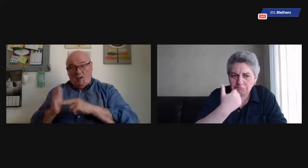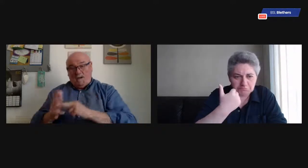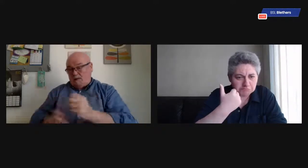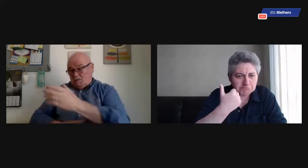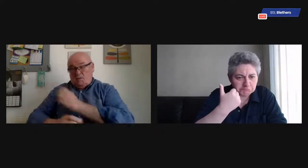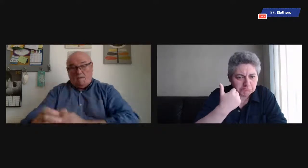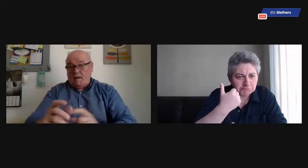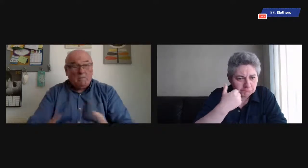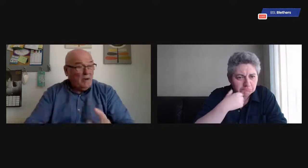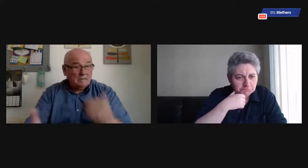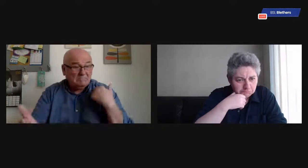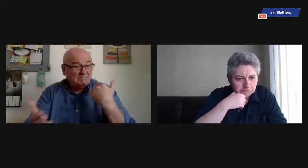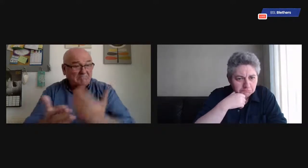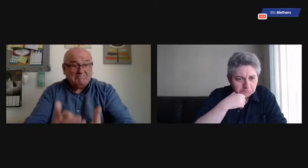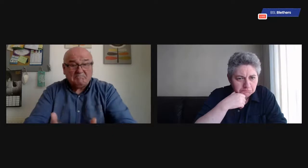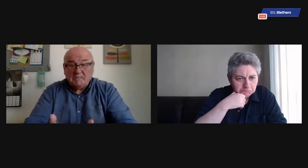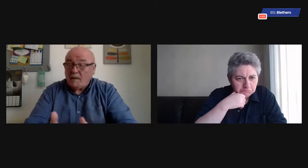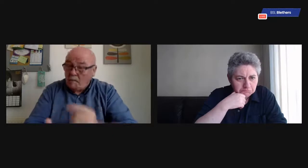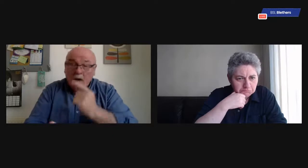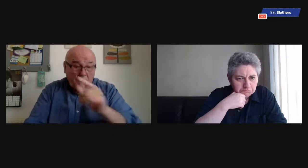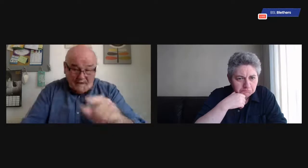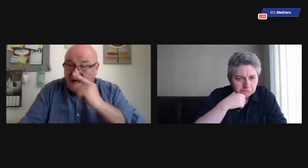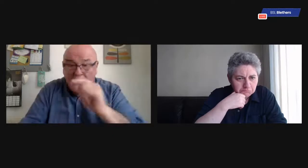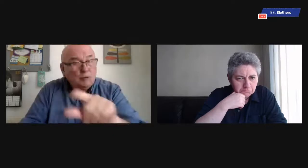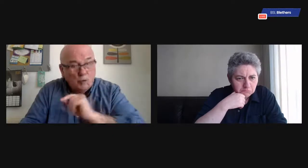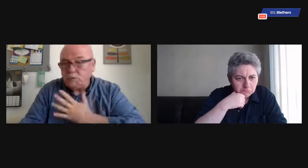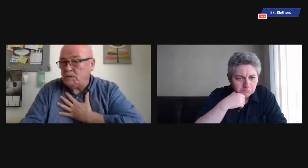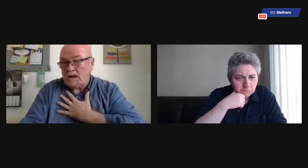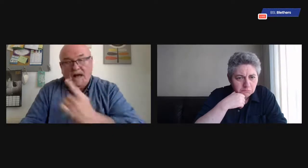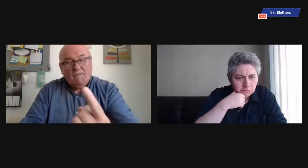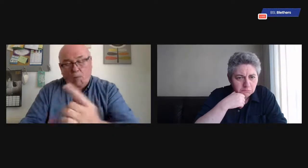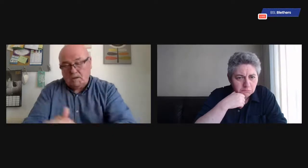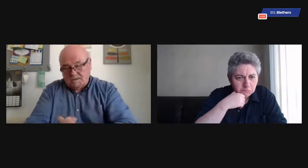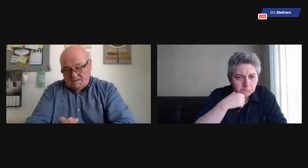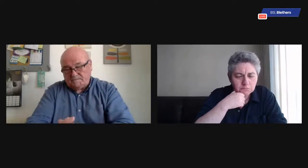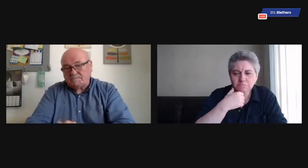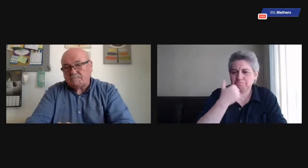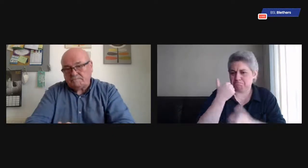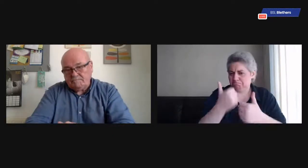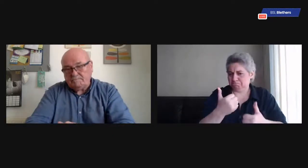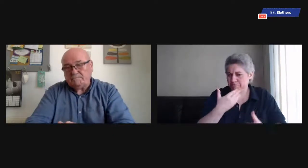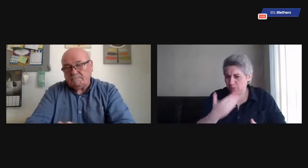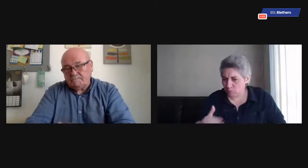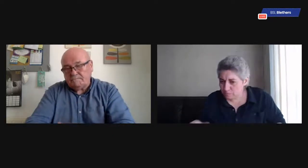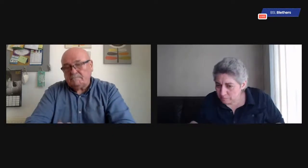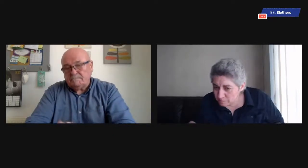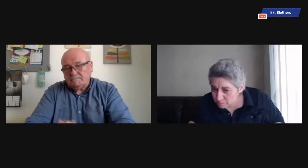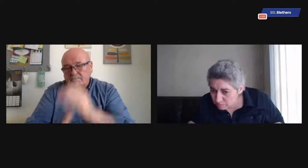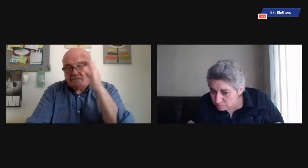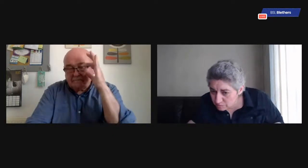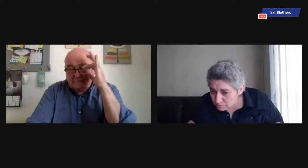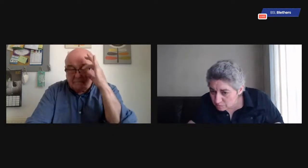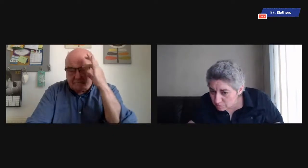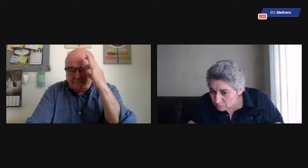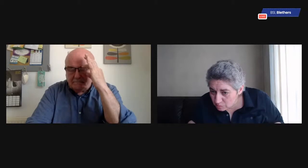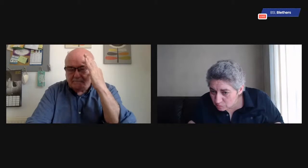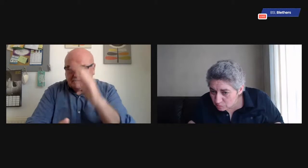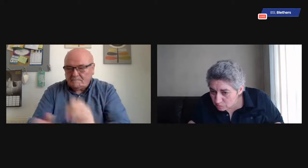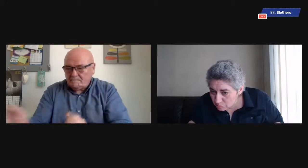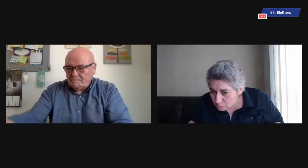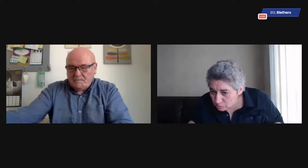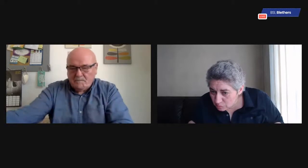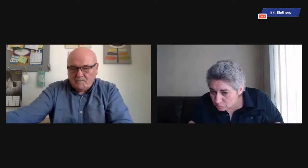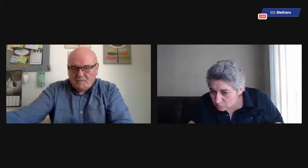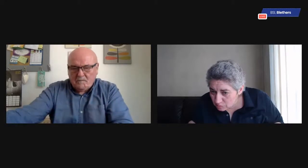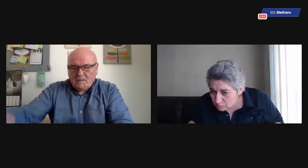most important fit. And it's all about respect. There's some women that maybe have a different culture and they would prefer a woman come in, and that's absolutely